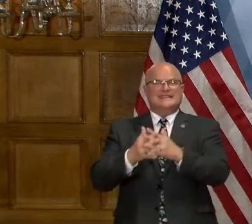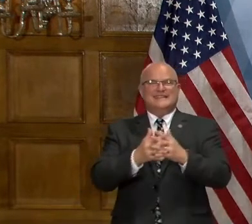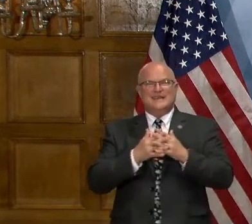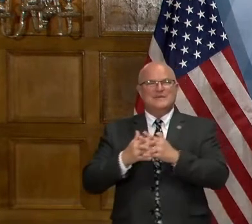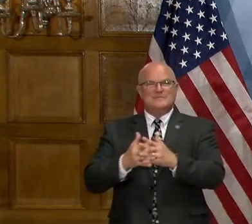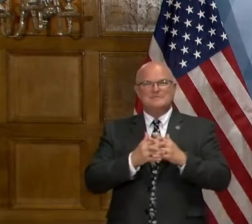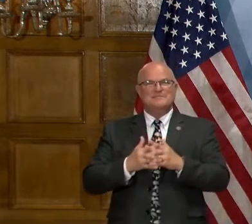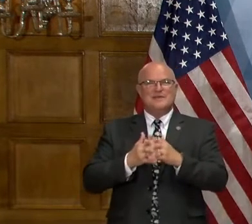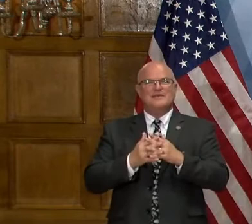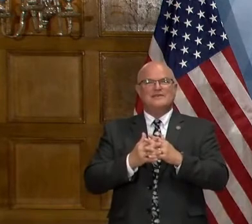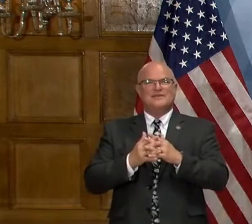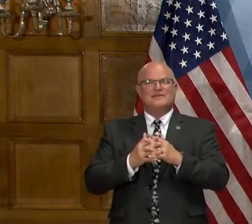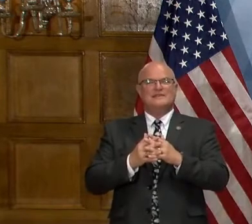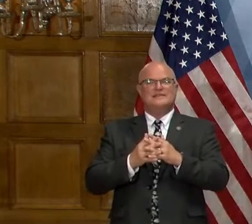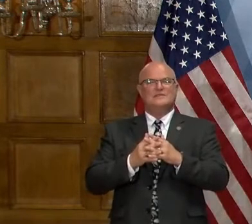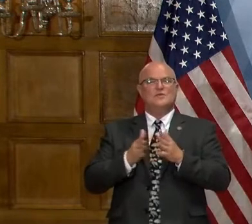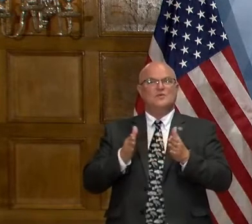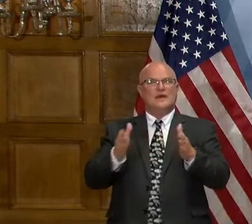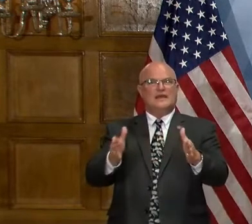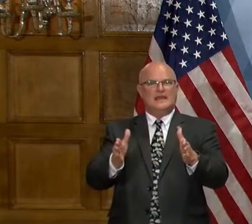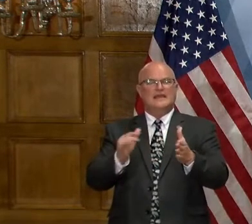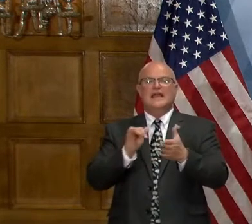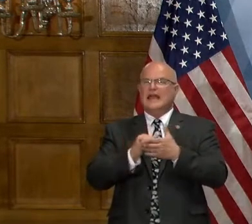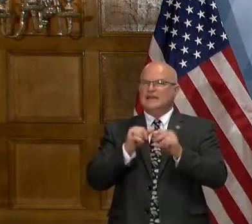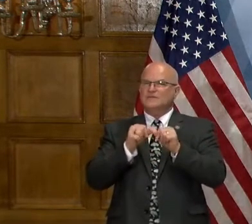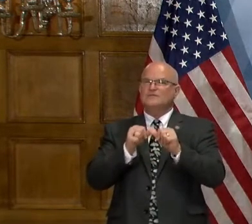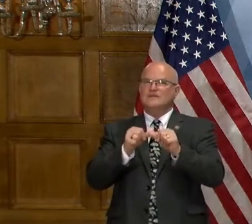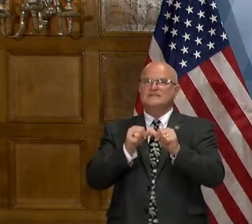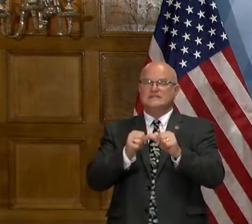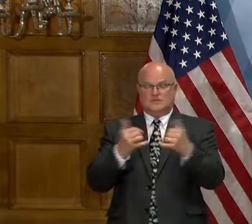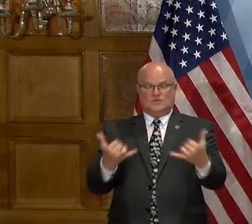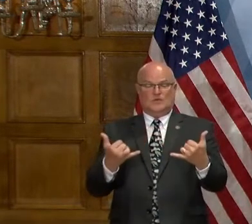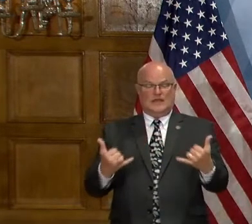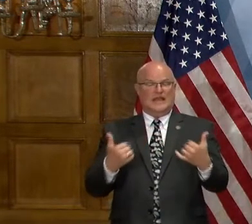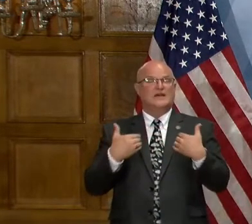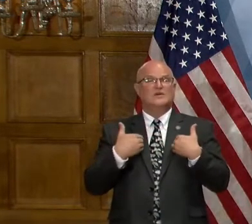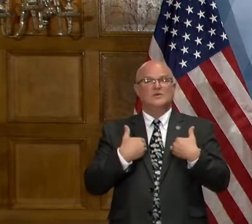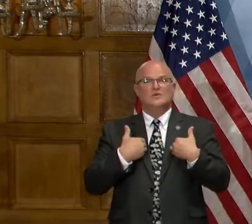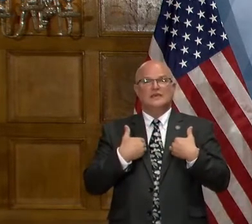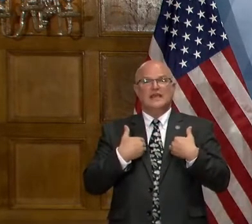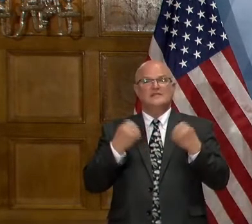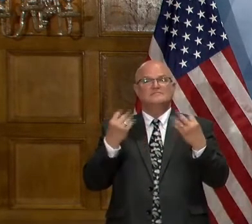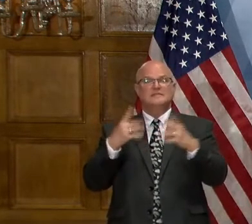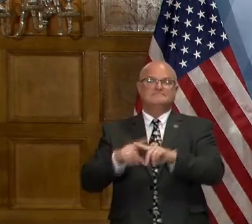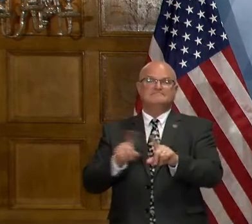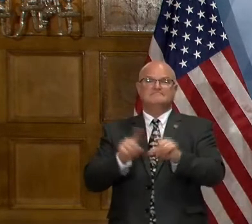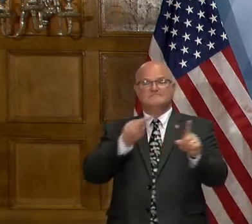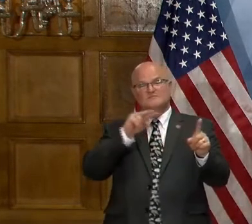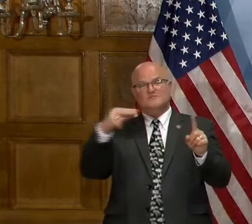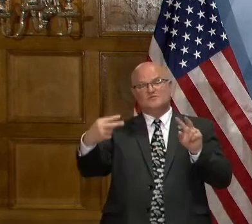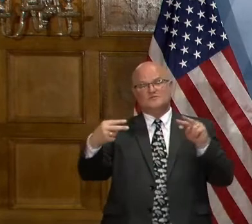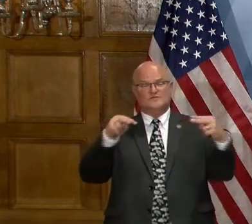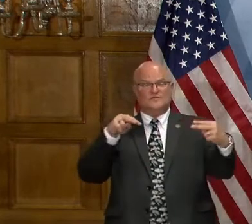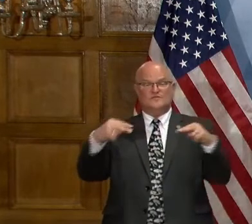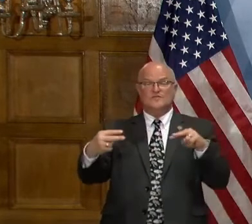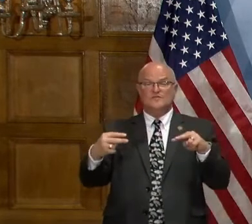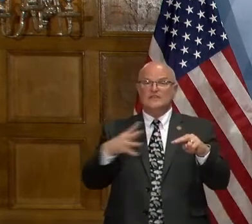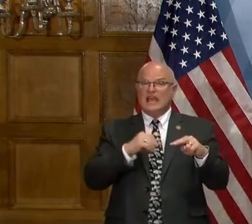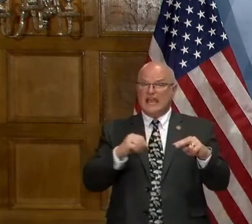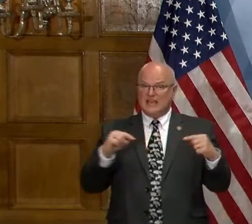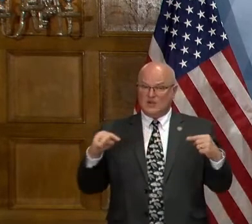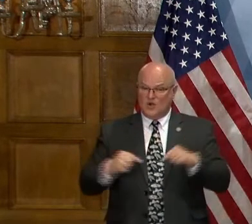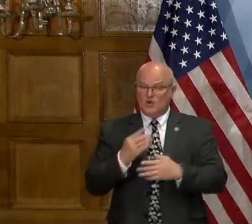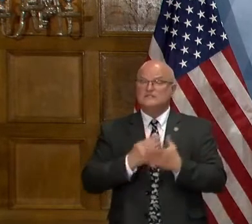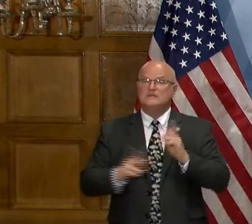American democratic debate. It's going to continue. Right now we've got a lot of differing views on that, and it hurts